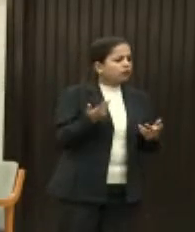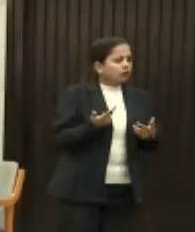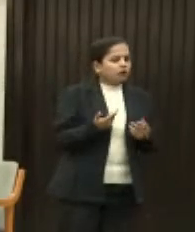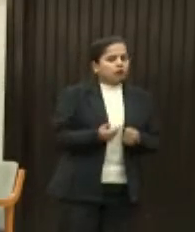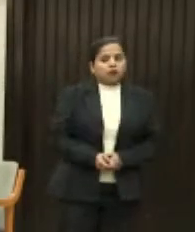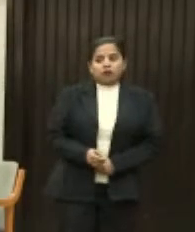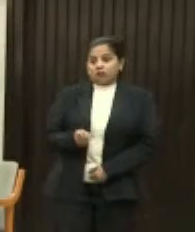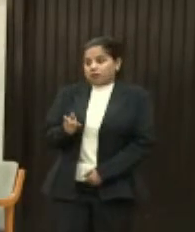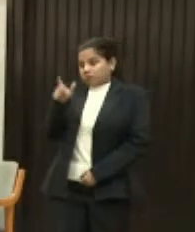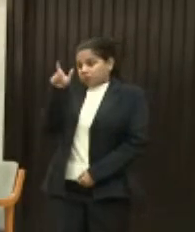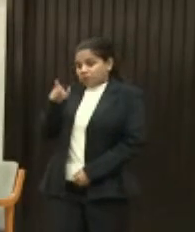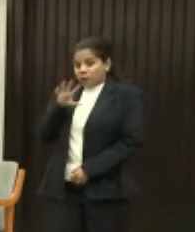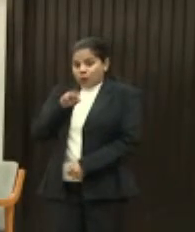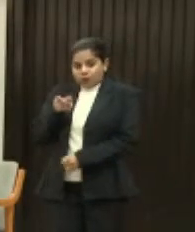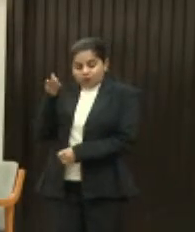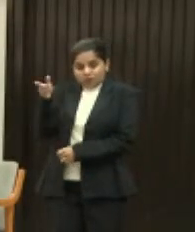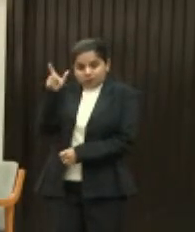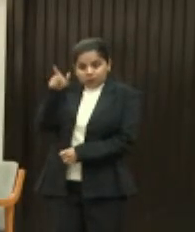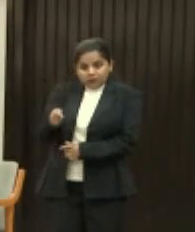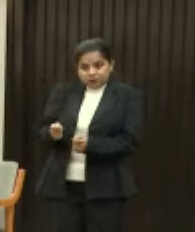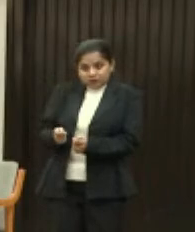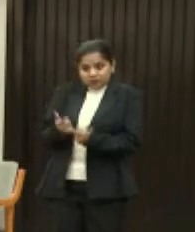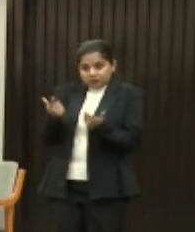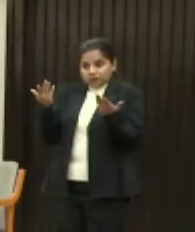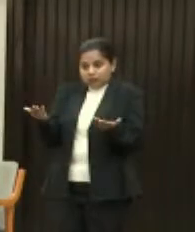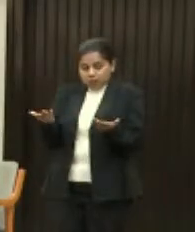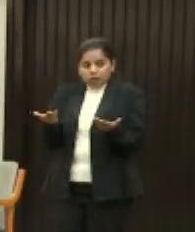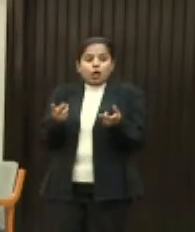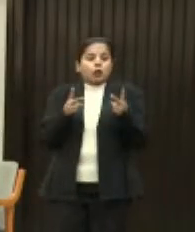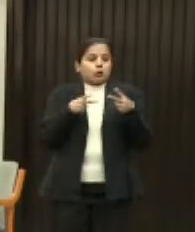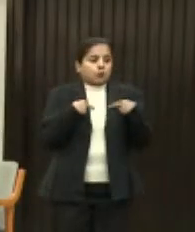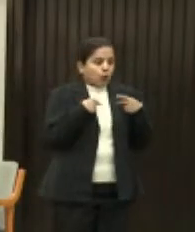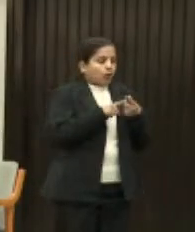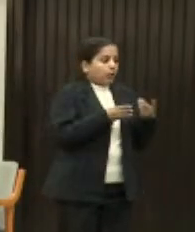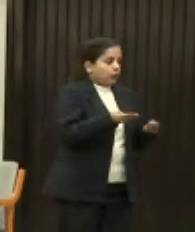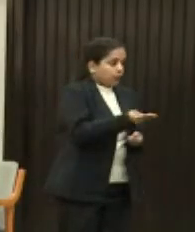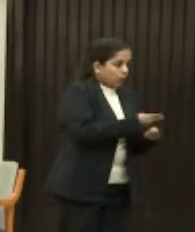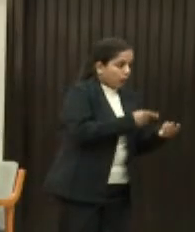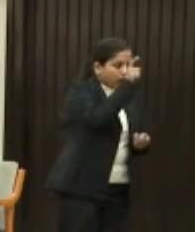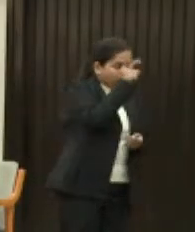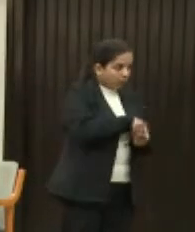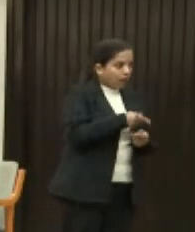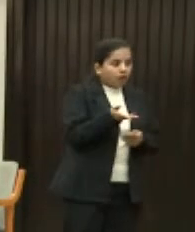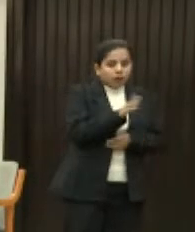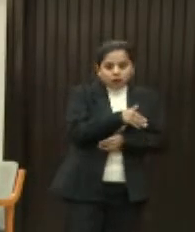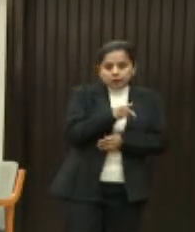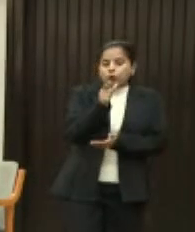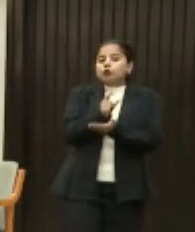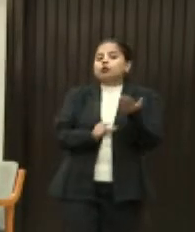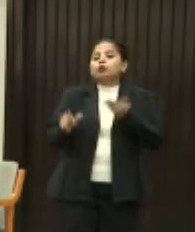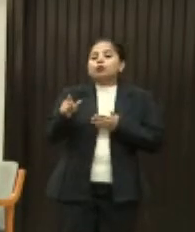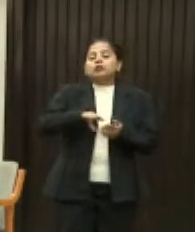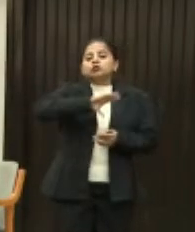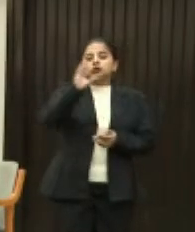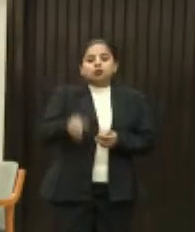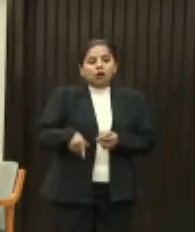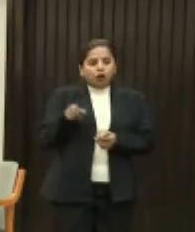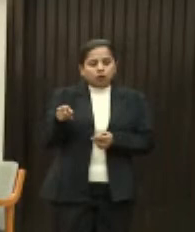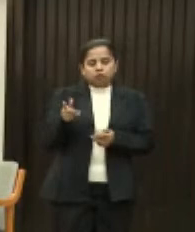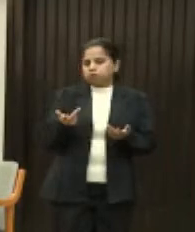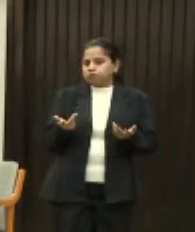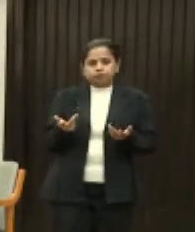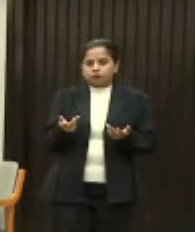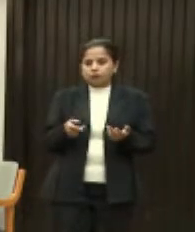the World Bank, not the law and economics guys from the University of Chicago.